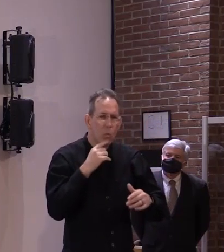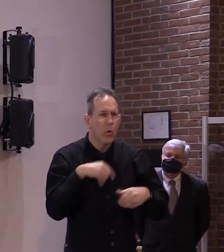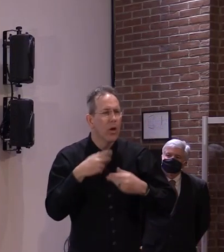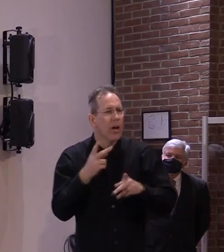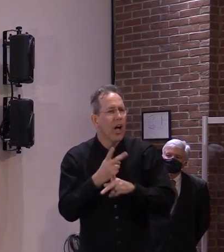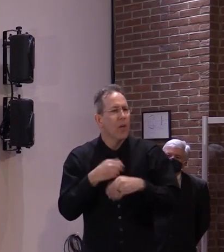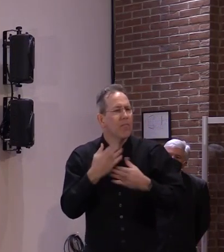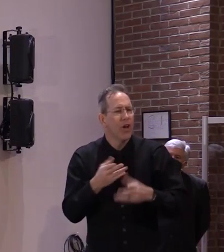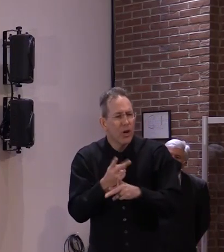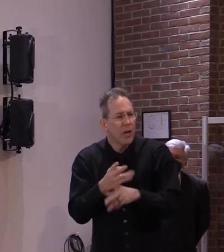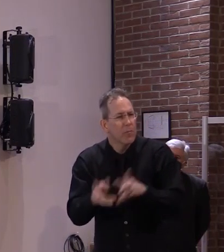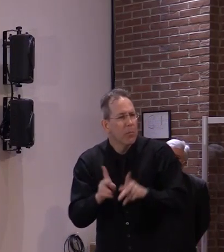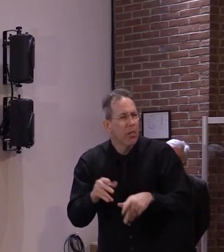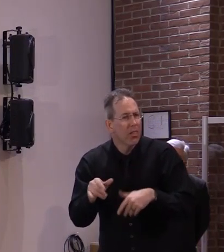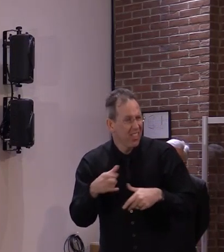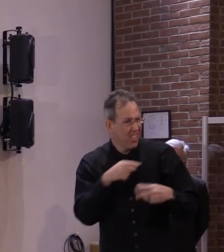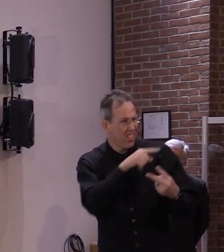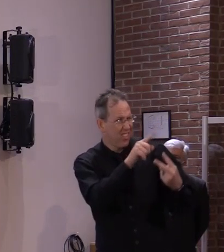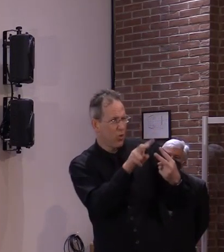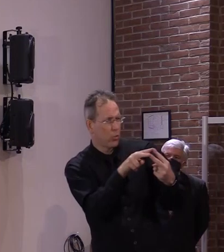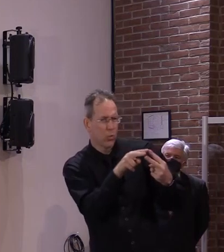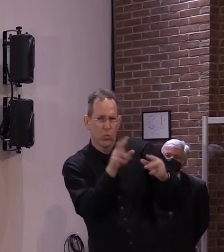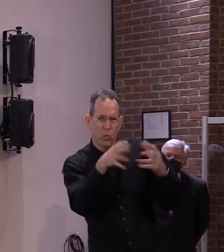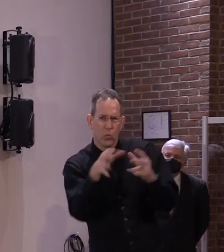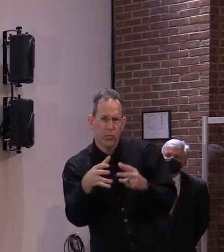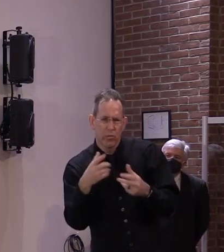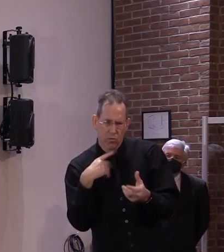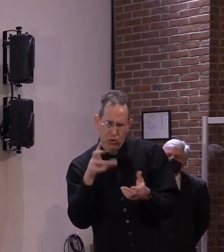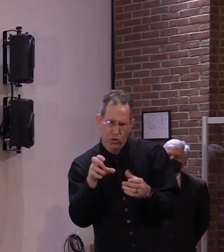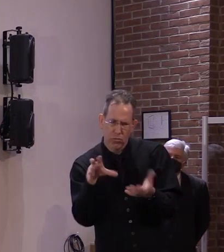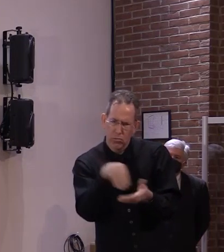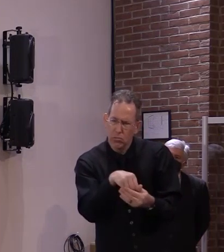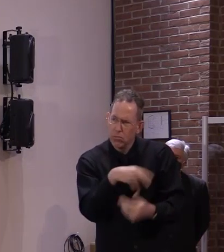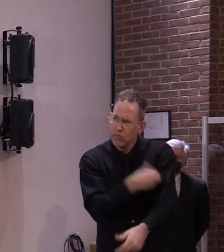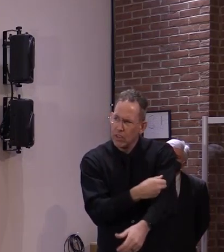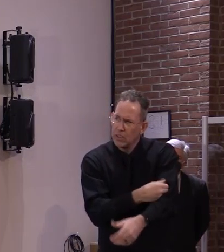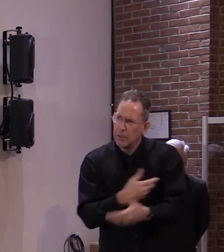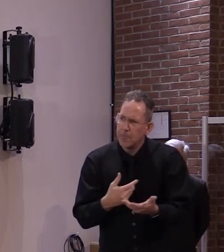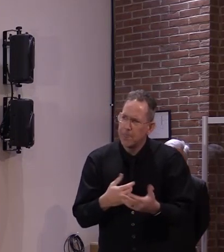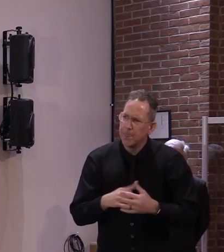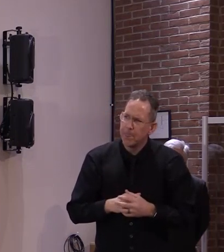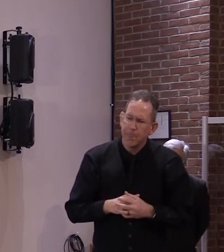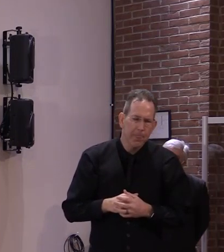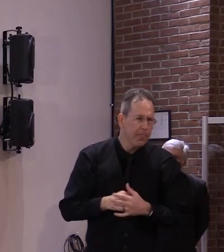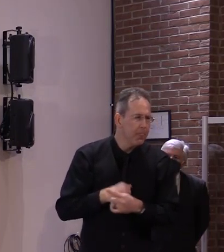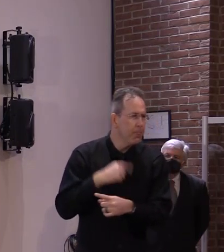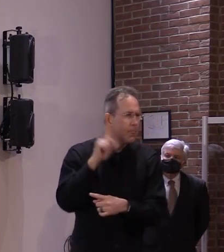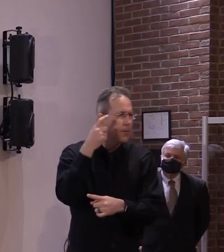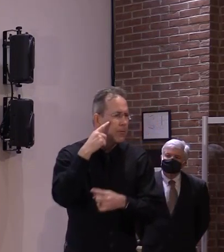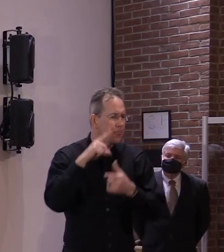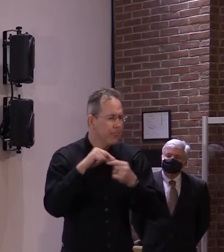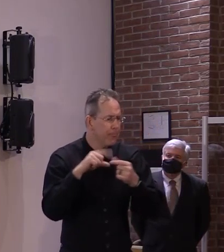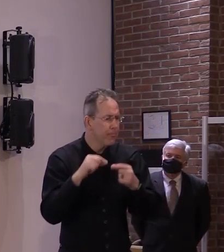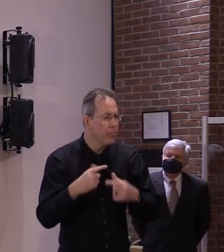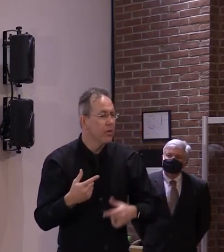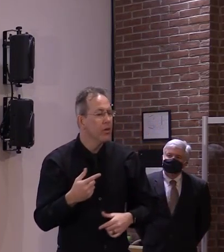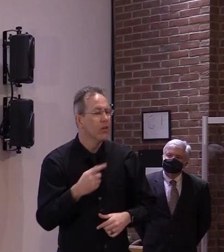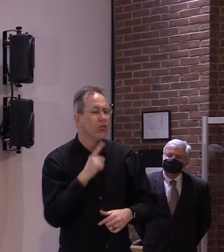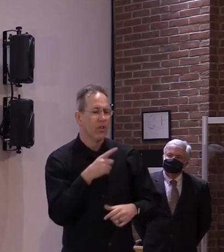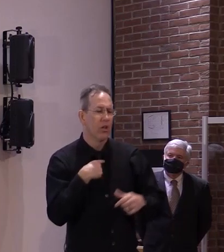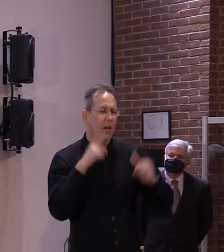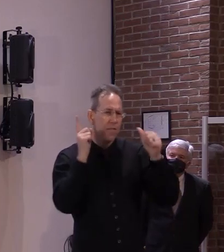is about taking care of those most vulnerable to death, so that's 65 and over, and then we're going to contemplate from there.